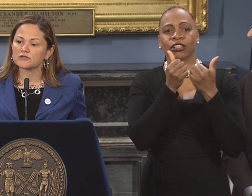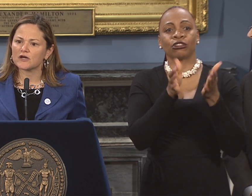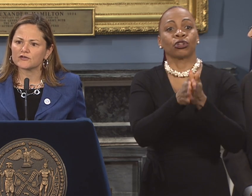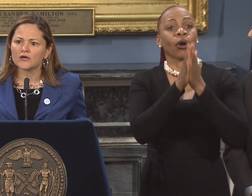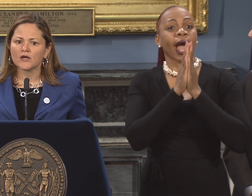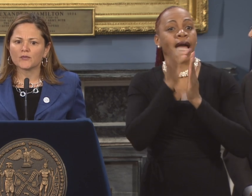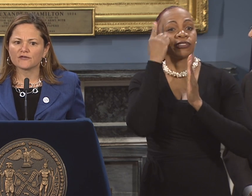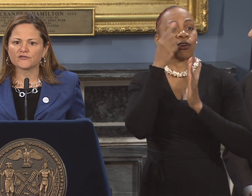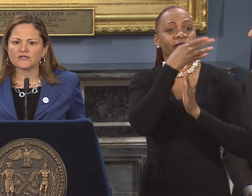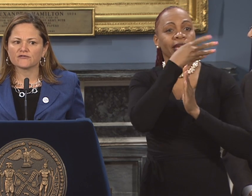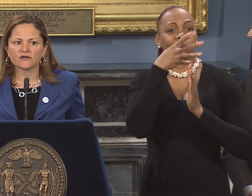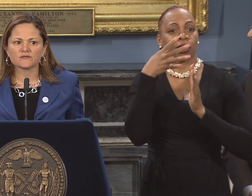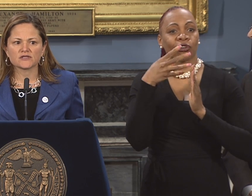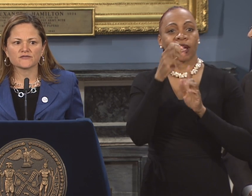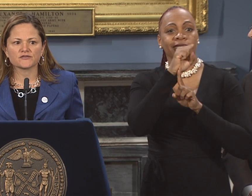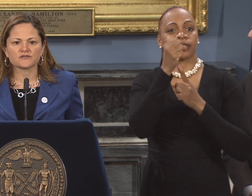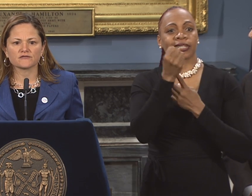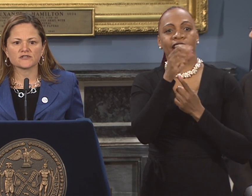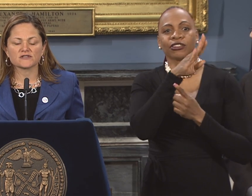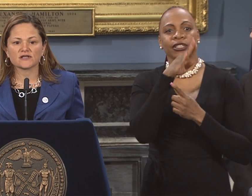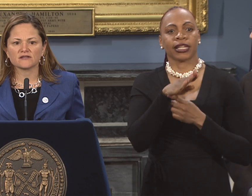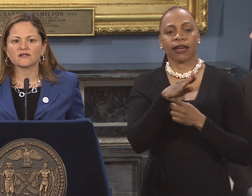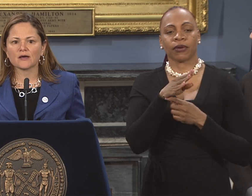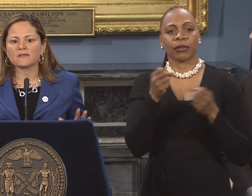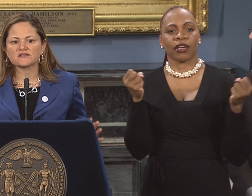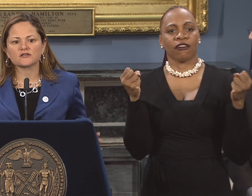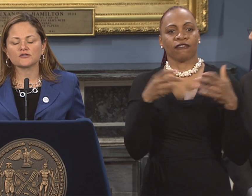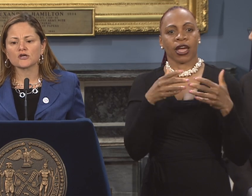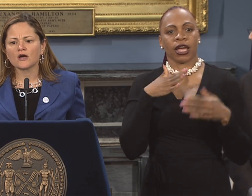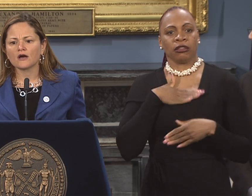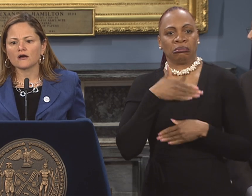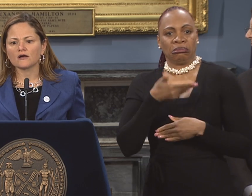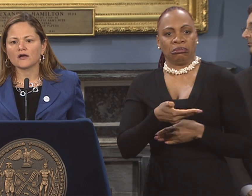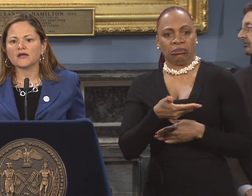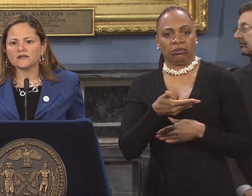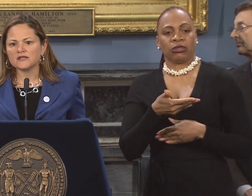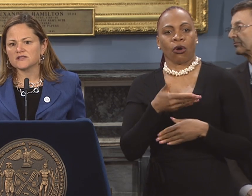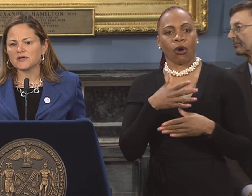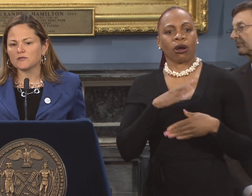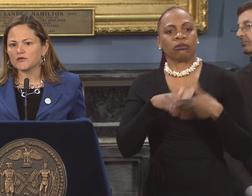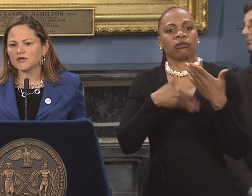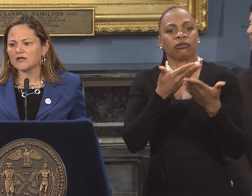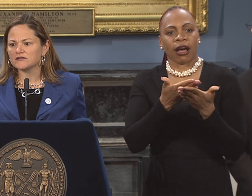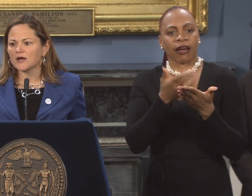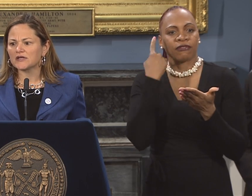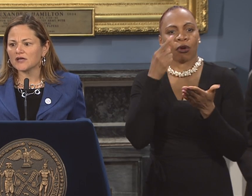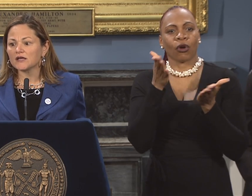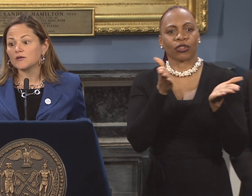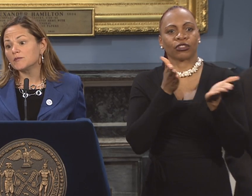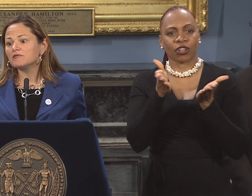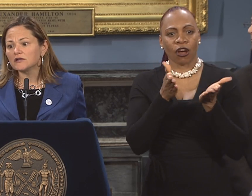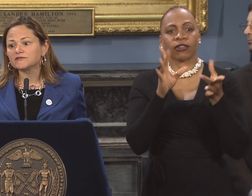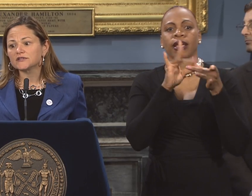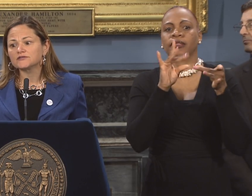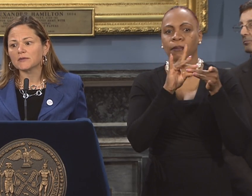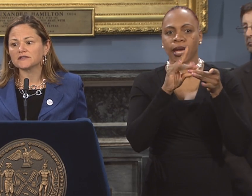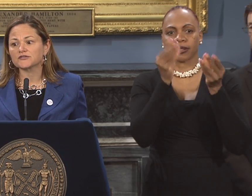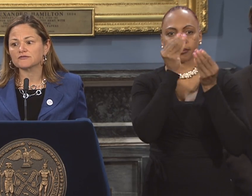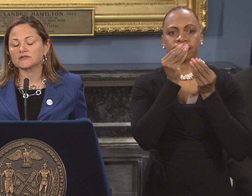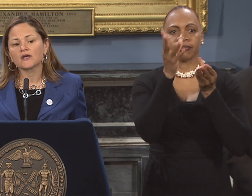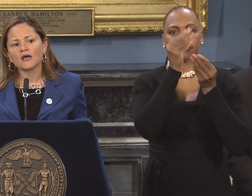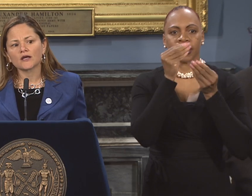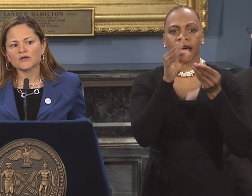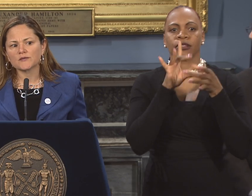status, so they should never be afraid to avail themselves to services. And I think that message, it needs to be communicated time and again, and it would be relevant to